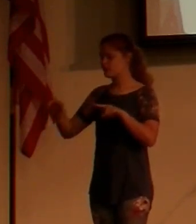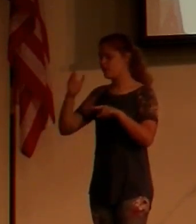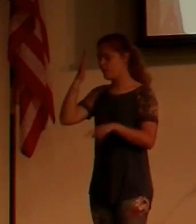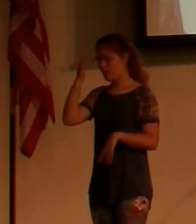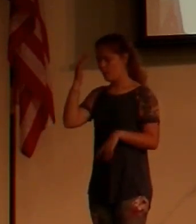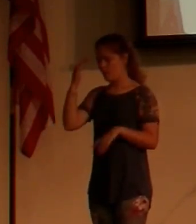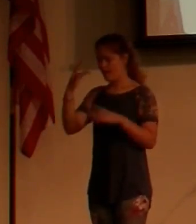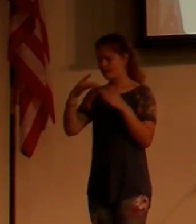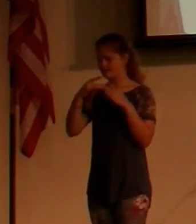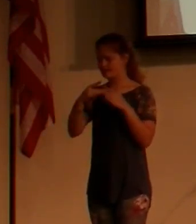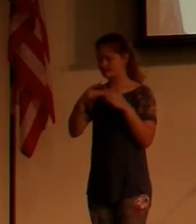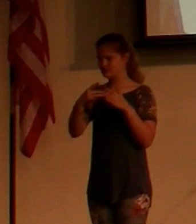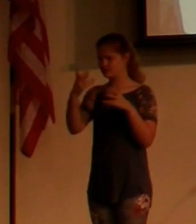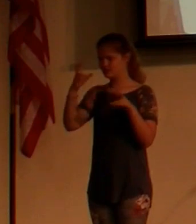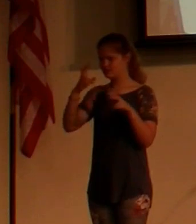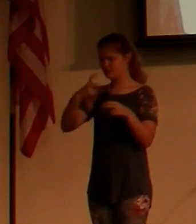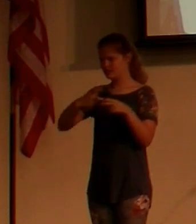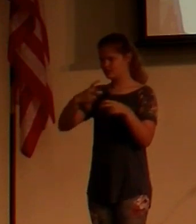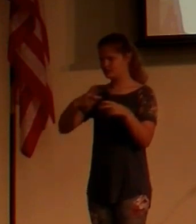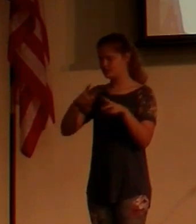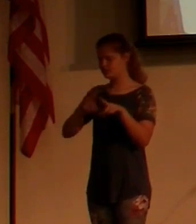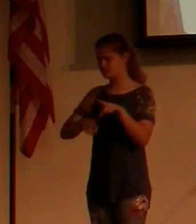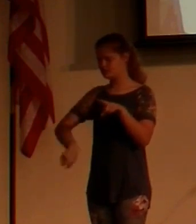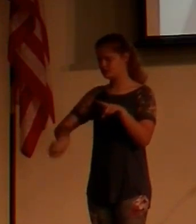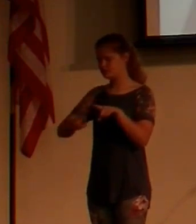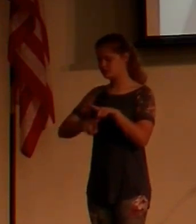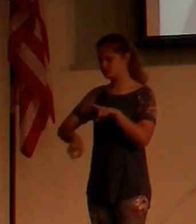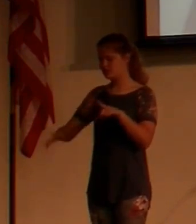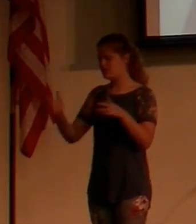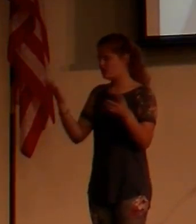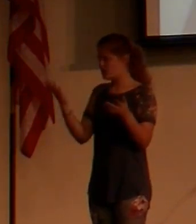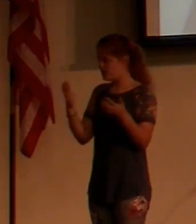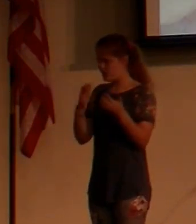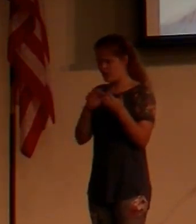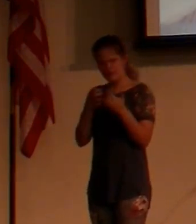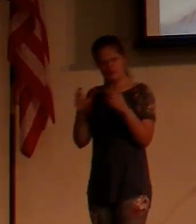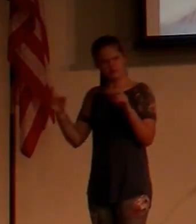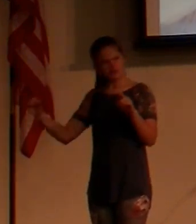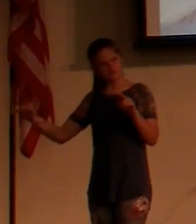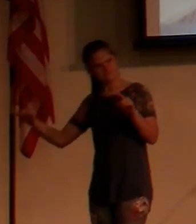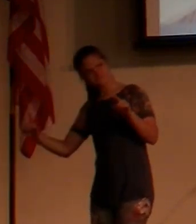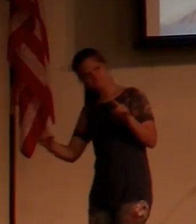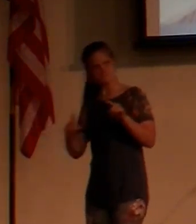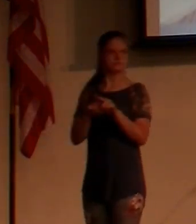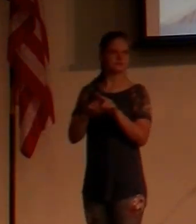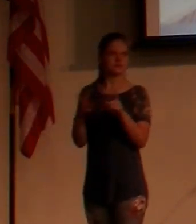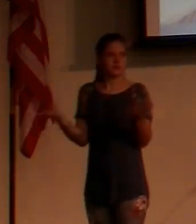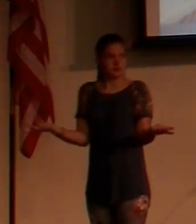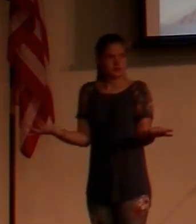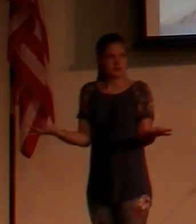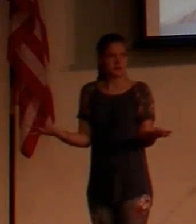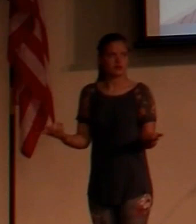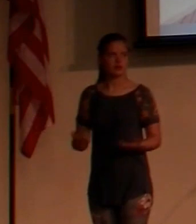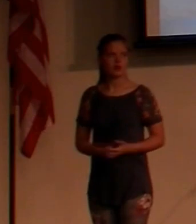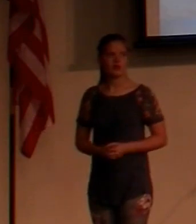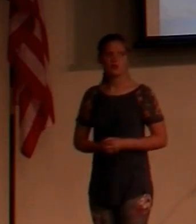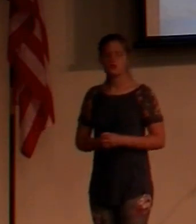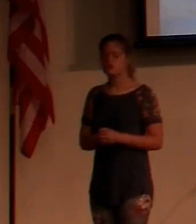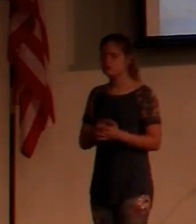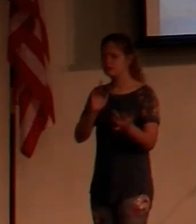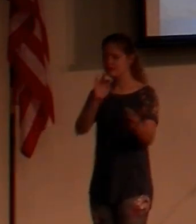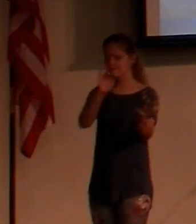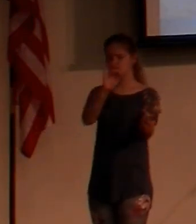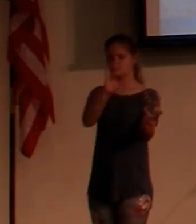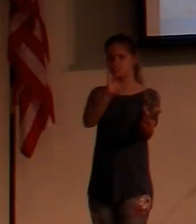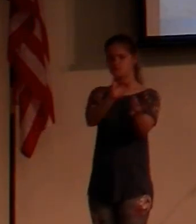they were falling away. So we're like, what can we do to put this back on track? So one thing we did, of course, we did some outreach to the